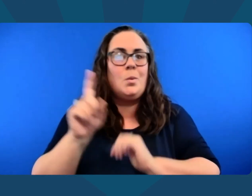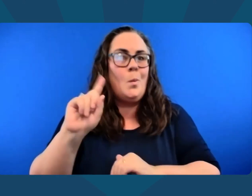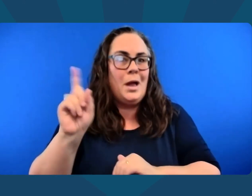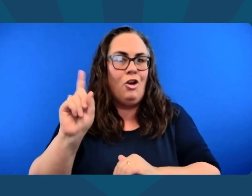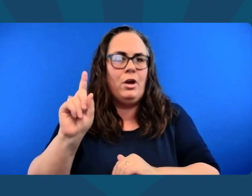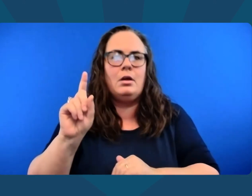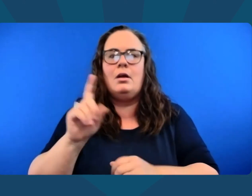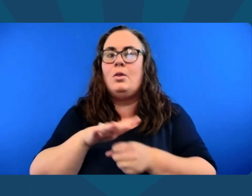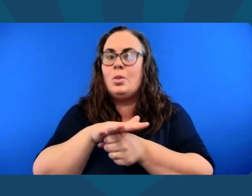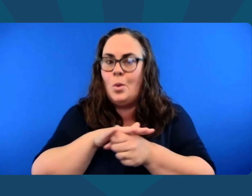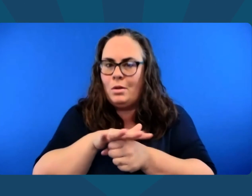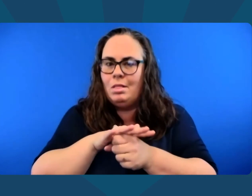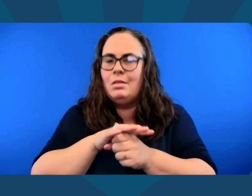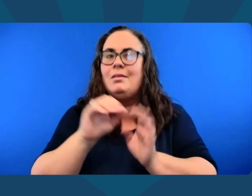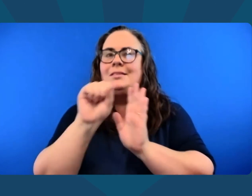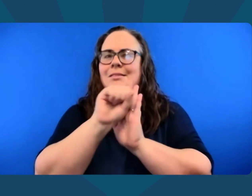and national level.